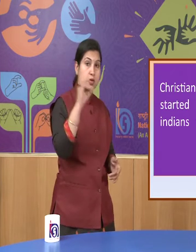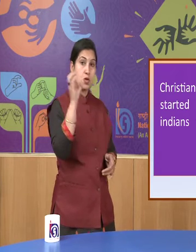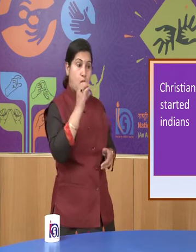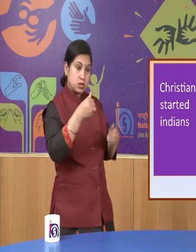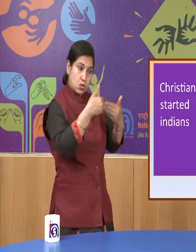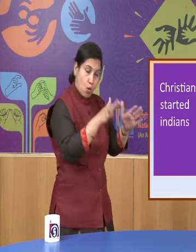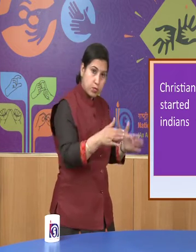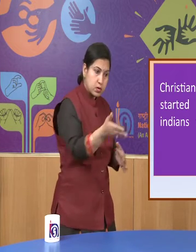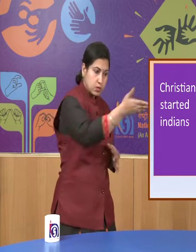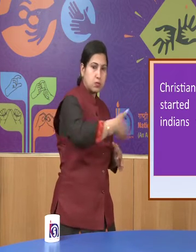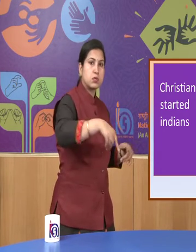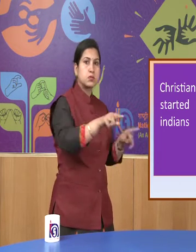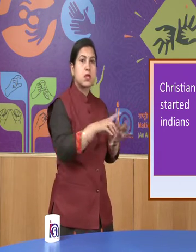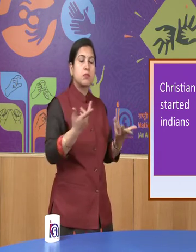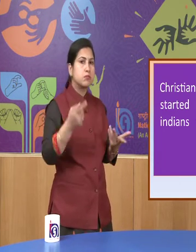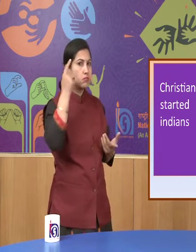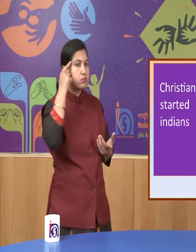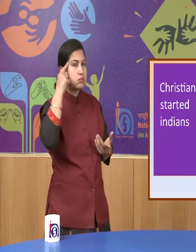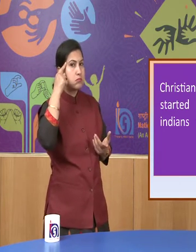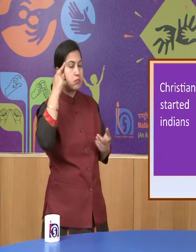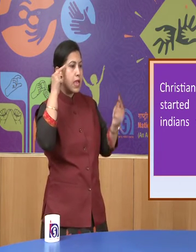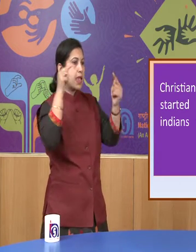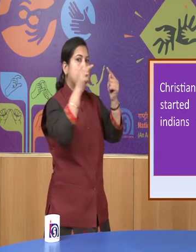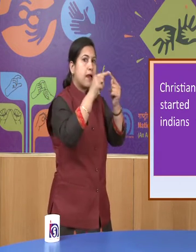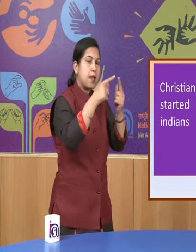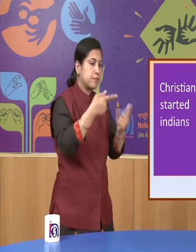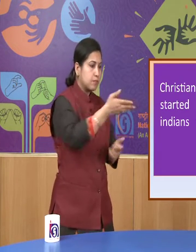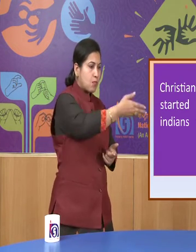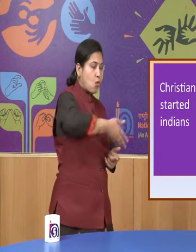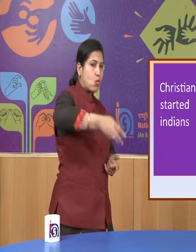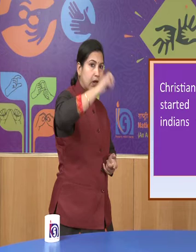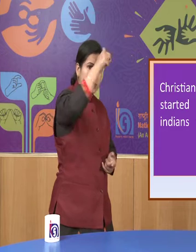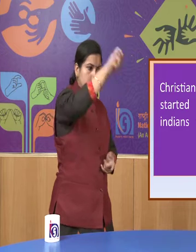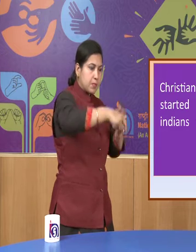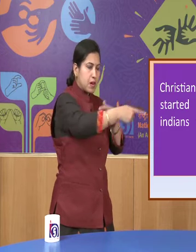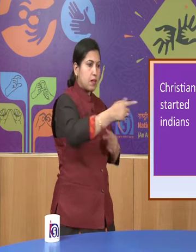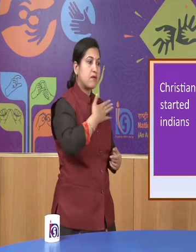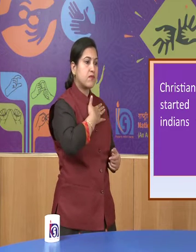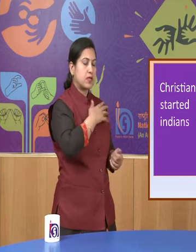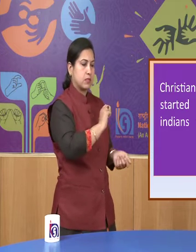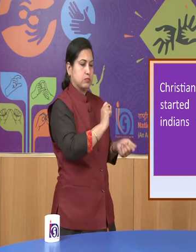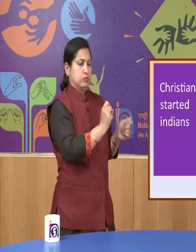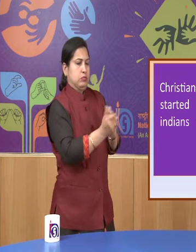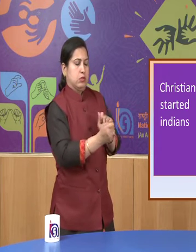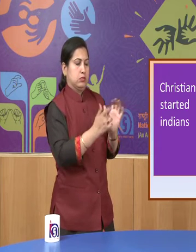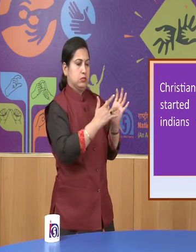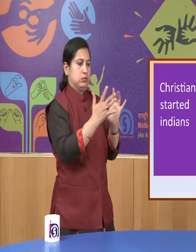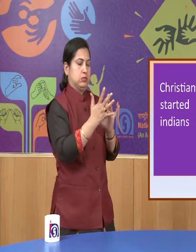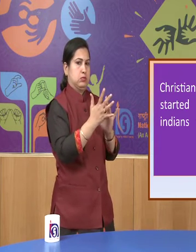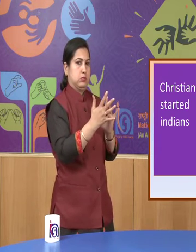and they used them as means to convert Indian people to Christianity.